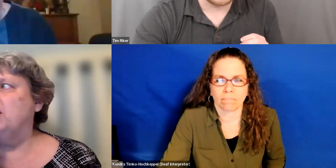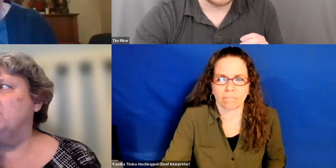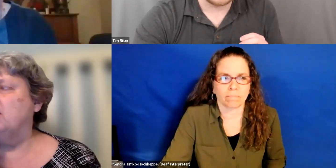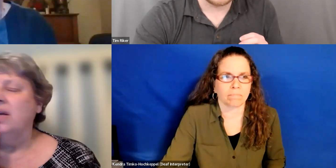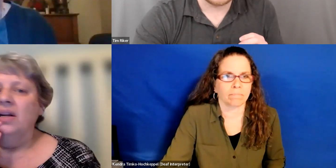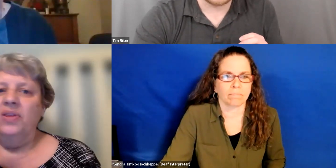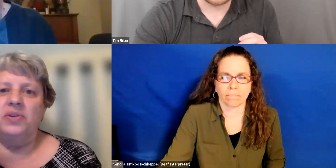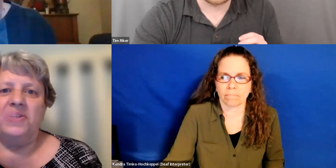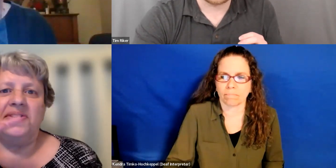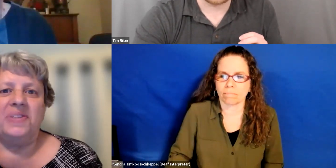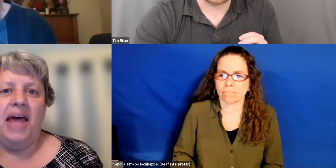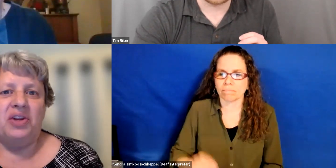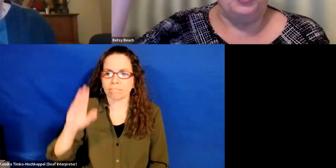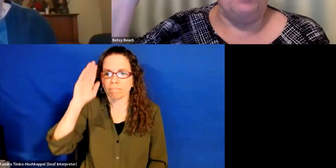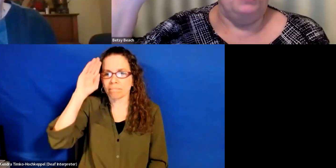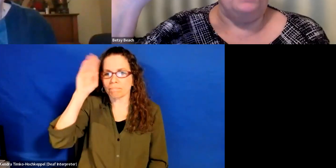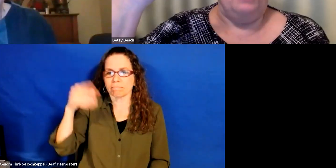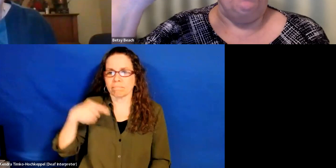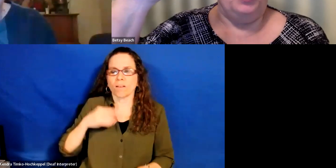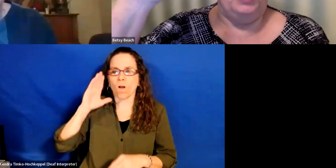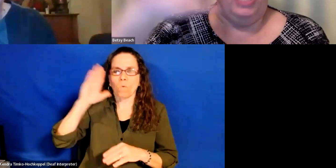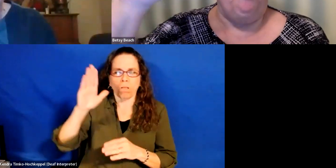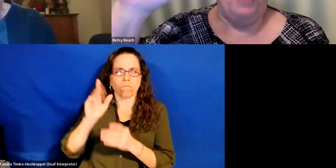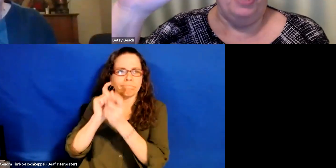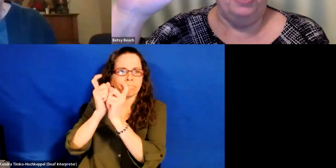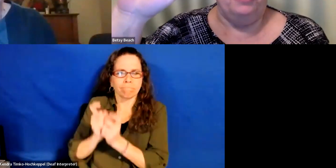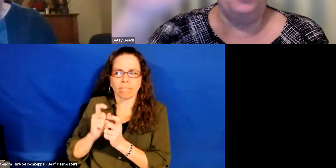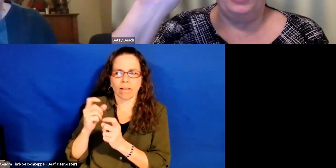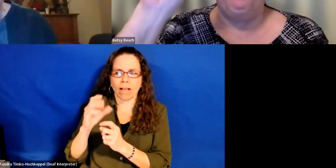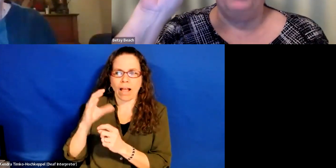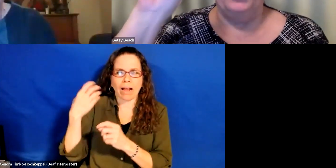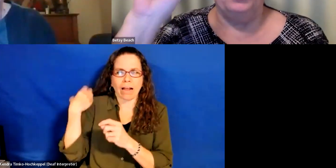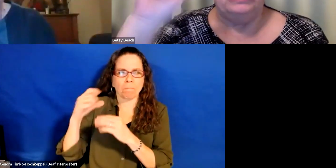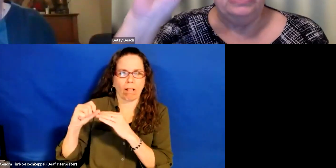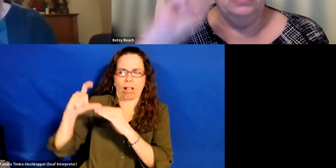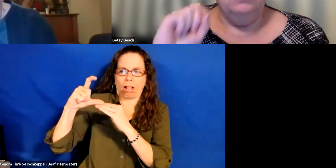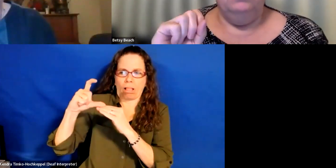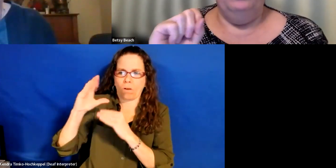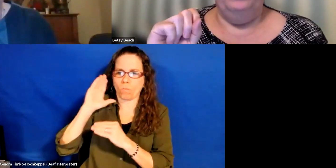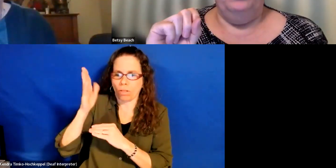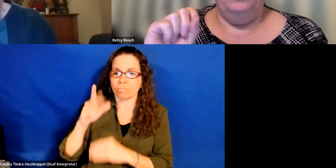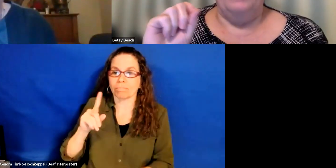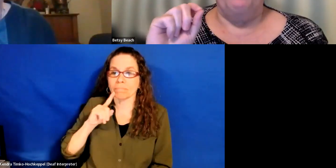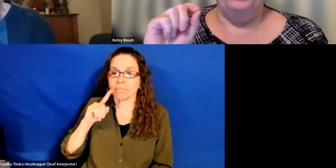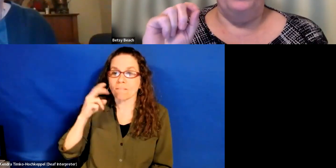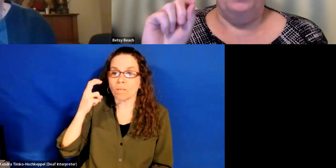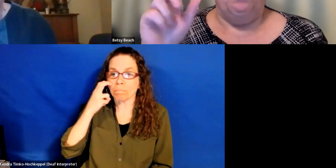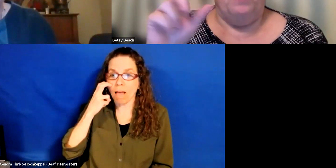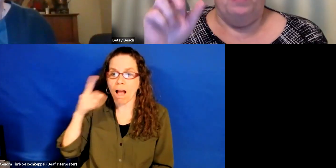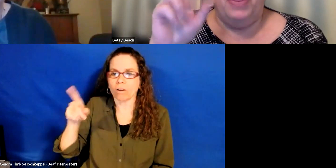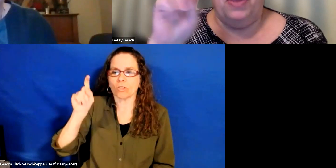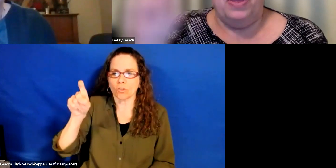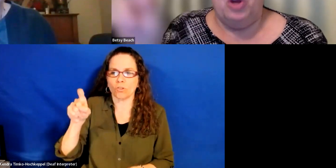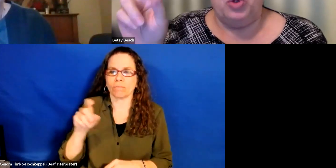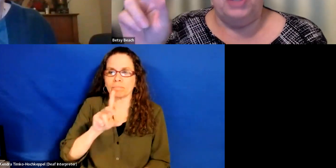them. And there's a slash missing between deaf blind. There's a couple little typos.